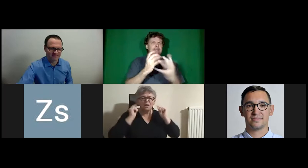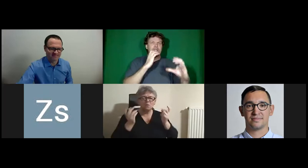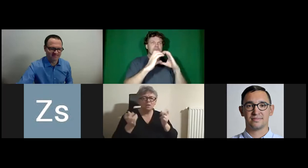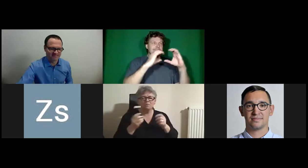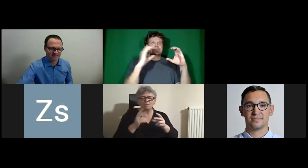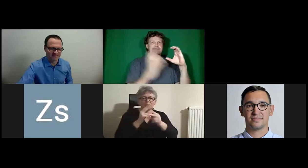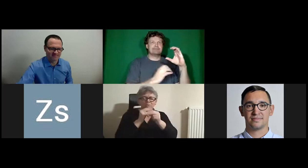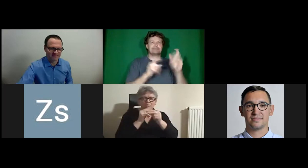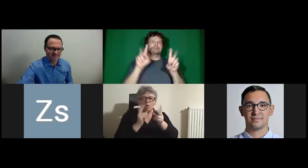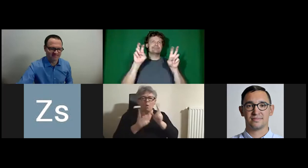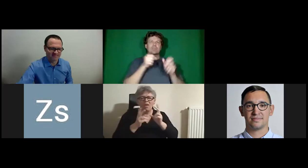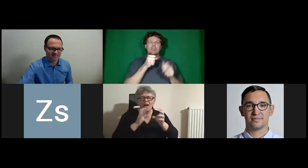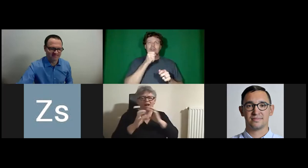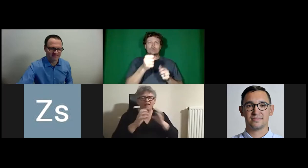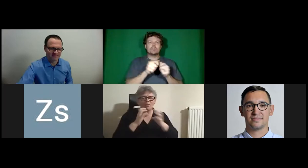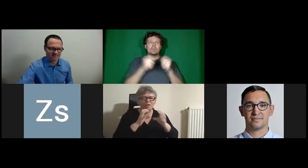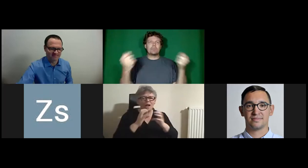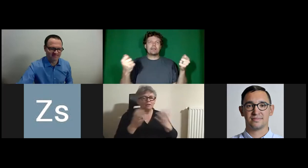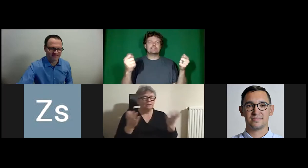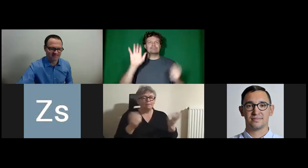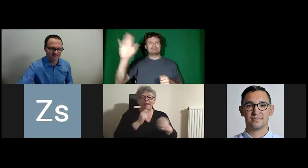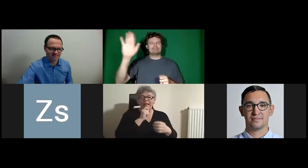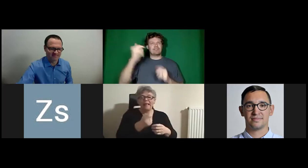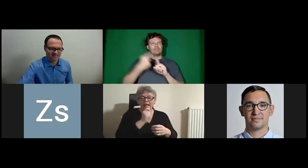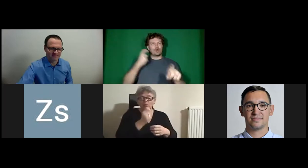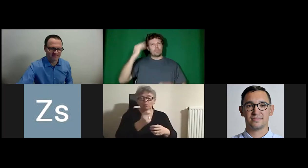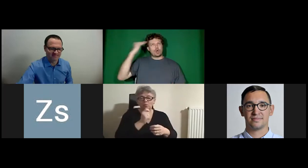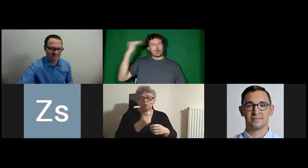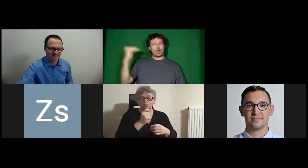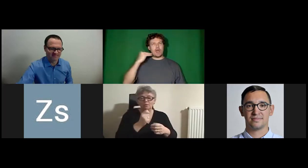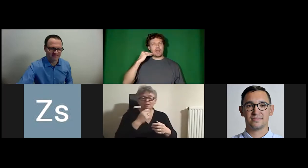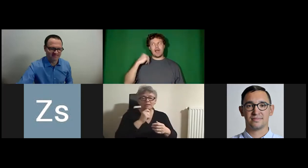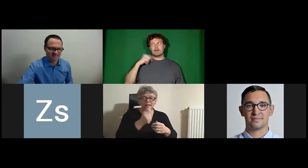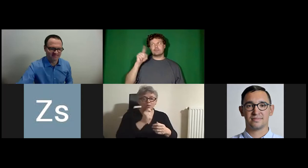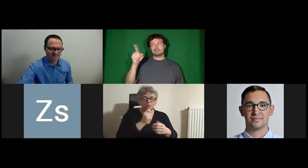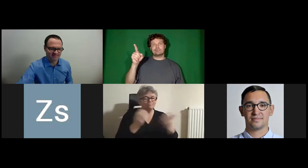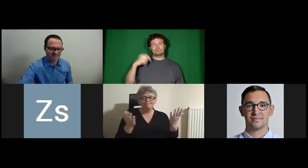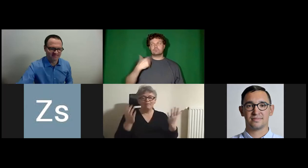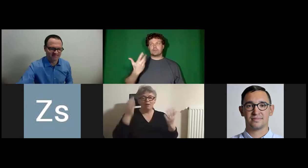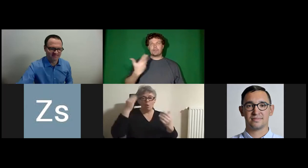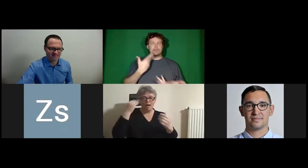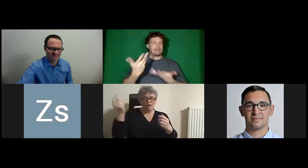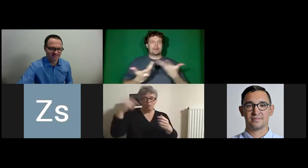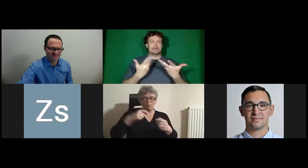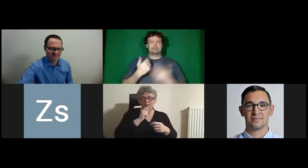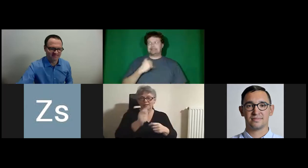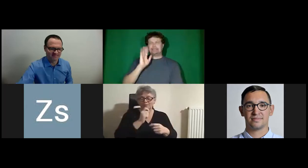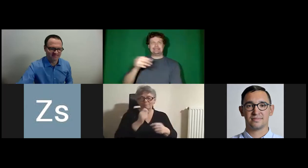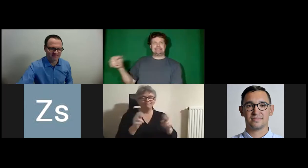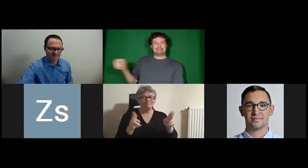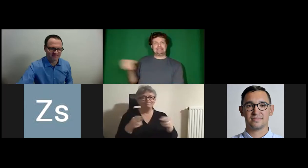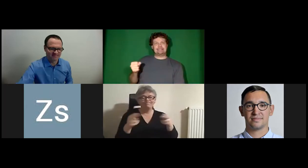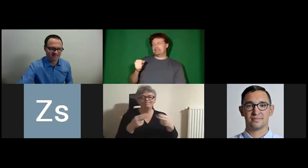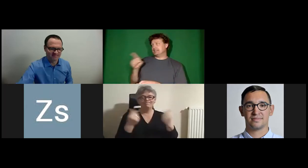looked at me and saw that I had hearing aids on and tried to, it was a journalist from Korea, I found out later on,